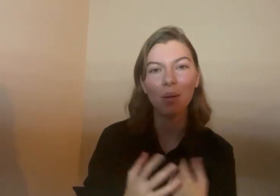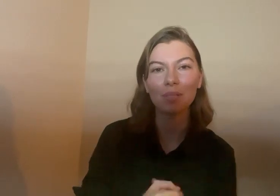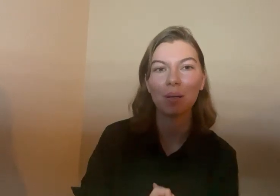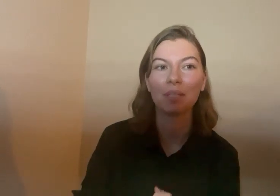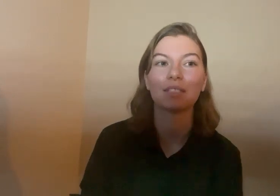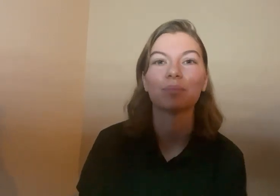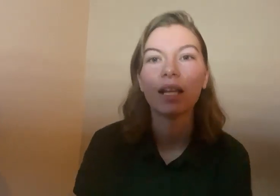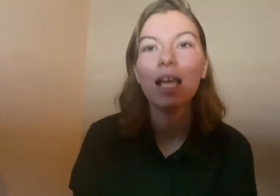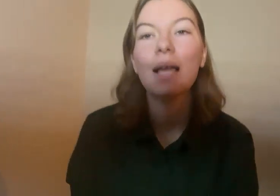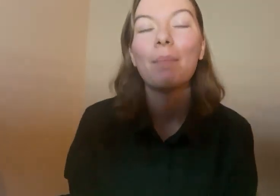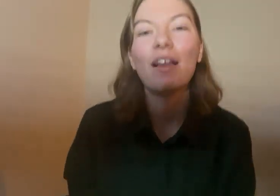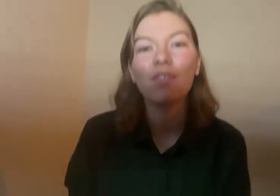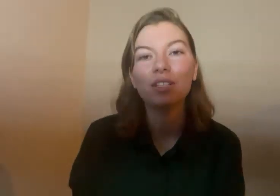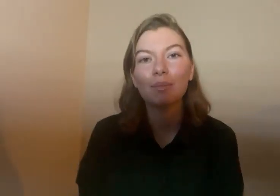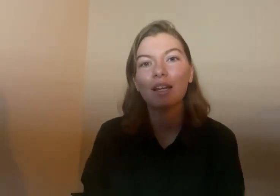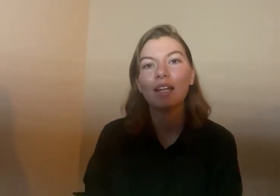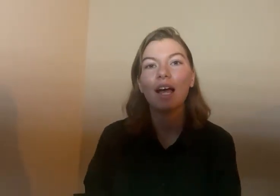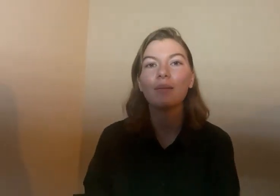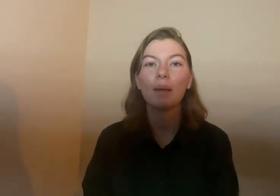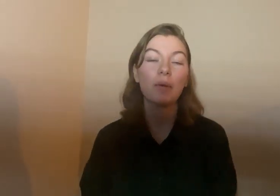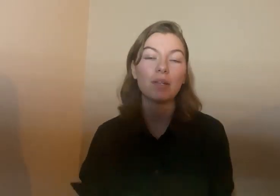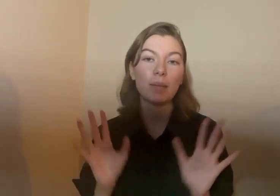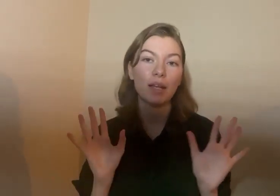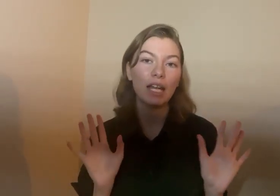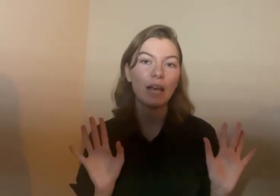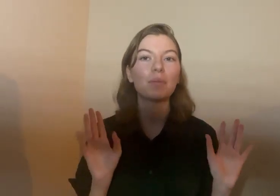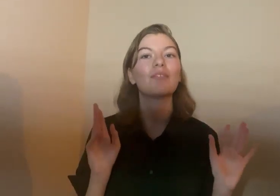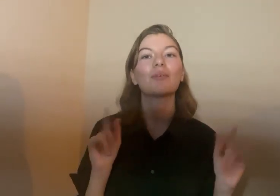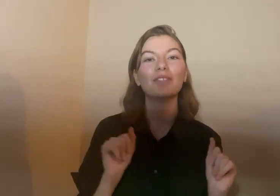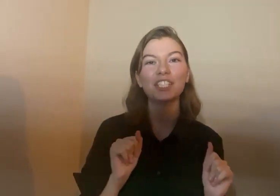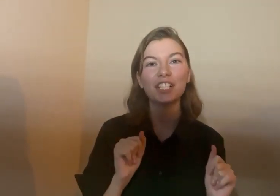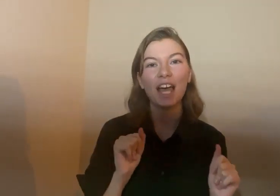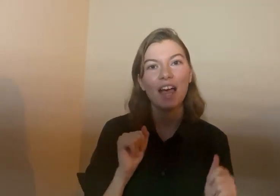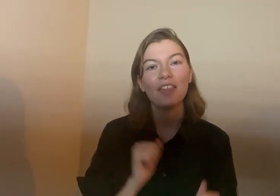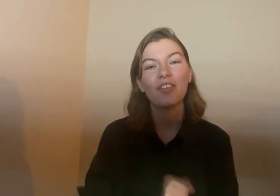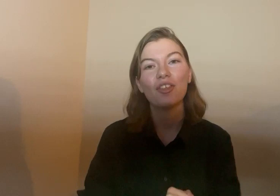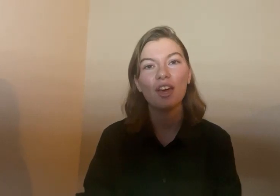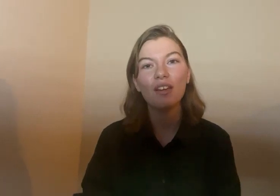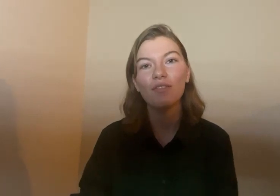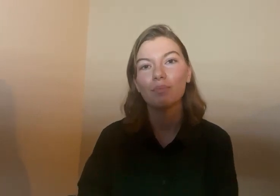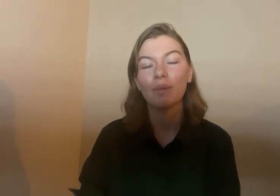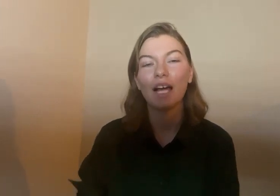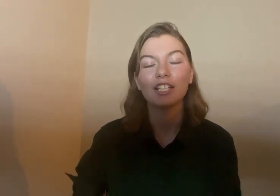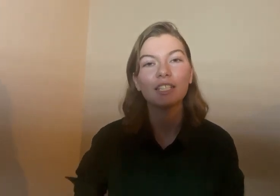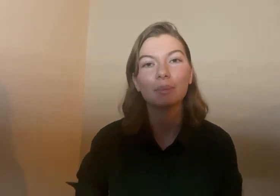Drama Department. My first monologue, my poetic monologue, will be from Richard III by Shakespeare,